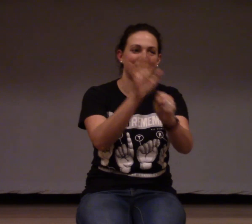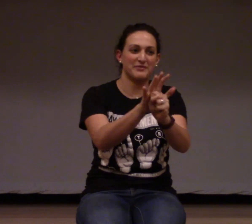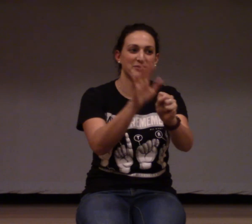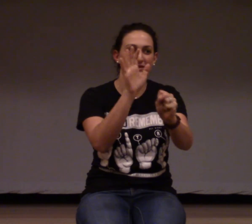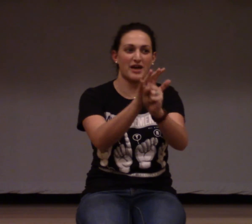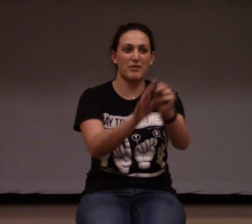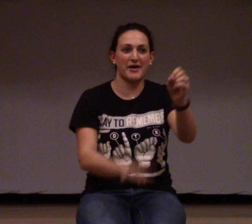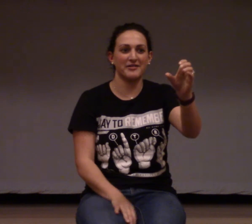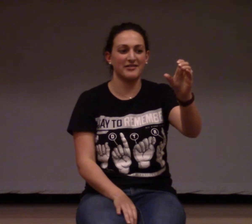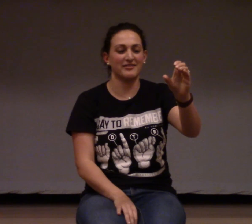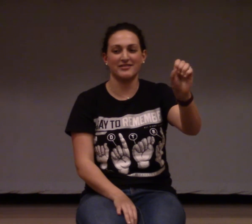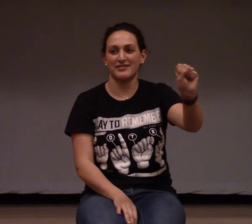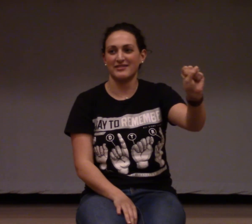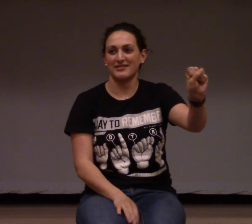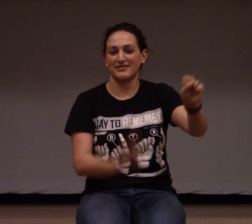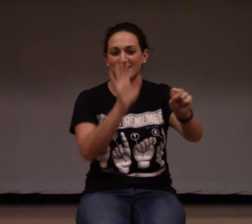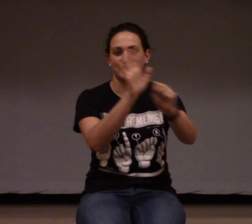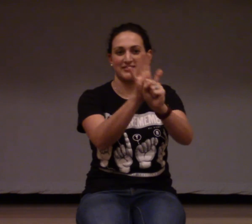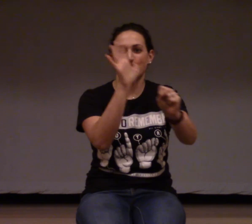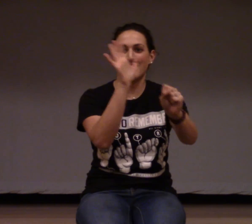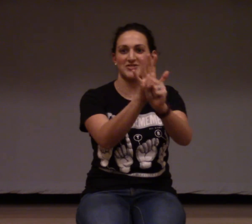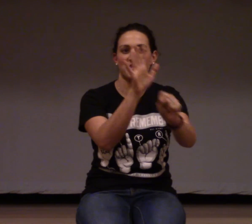Yep, hit that bottle. Ketchup.